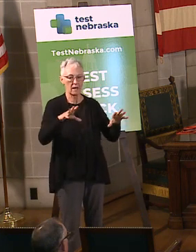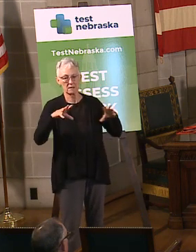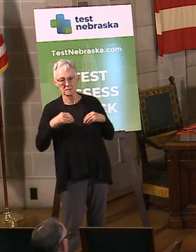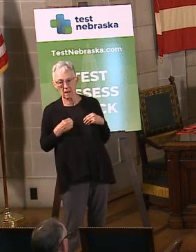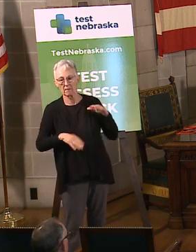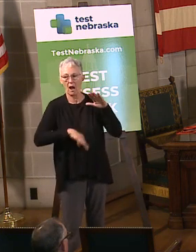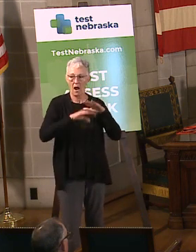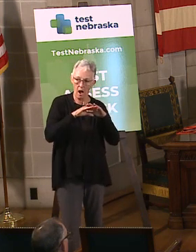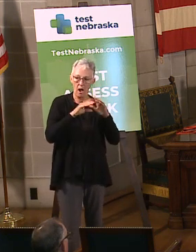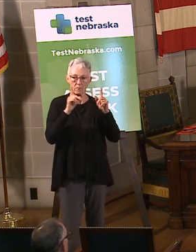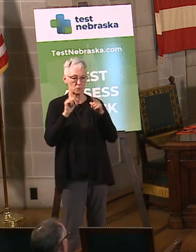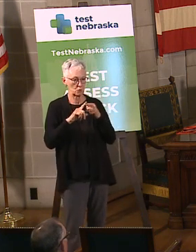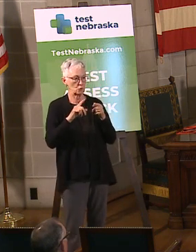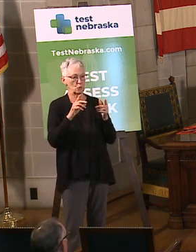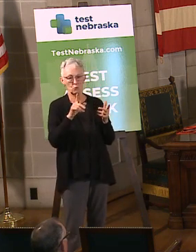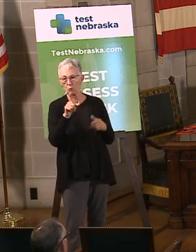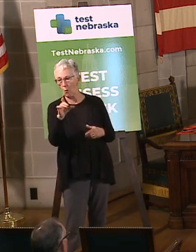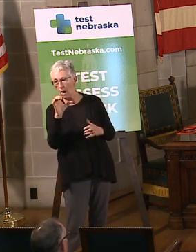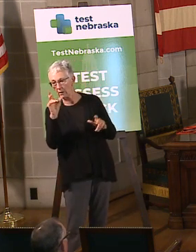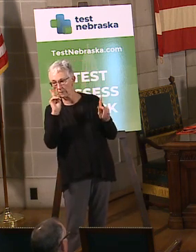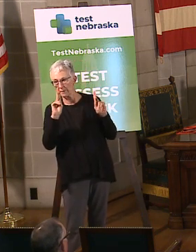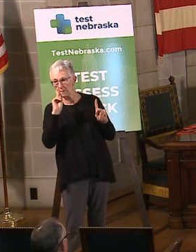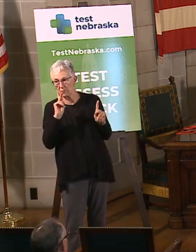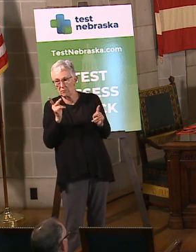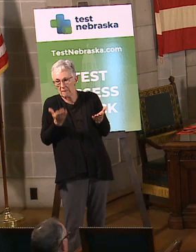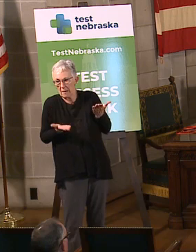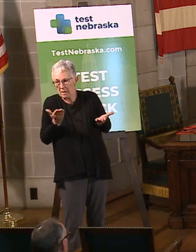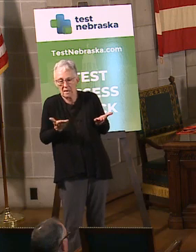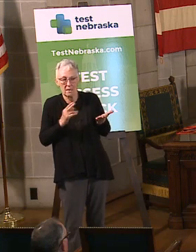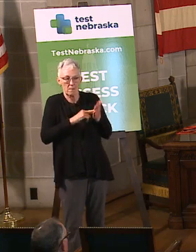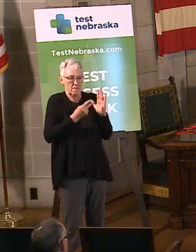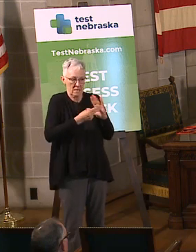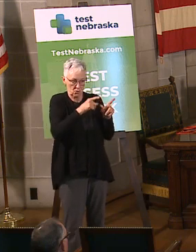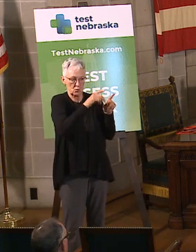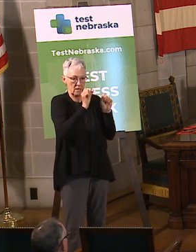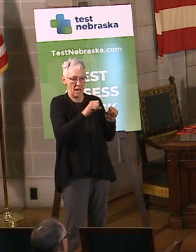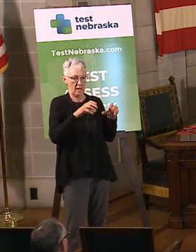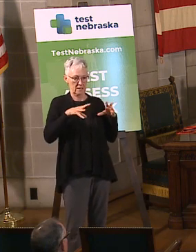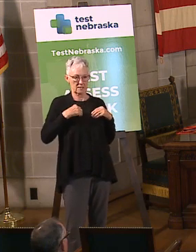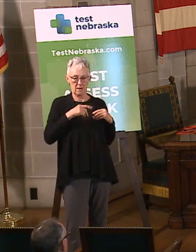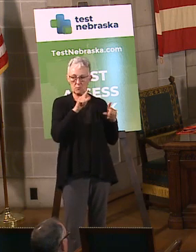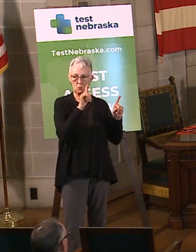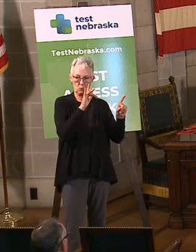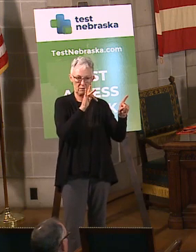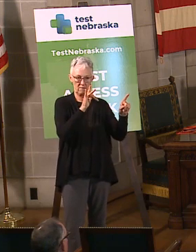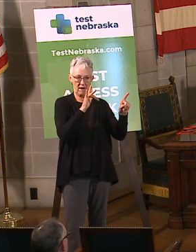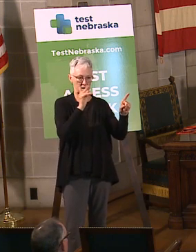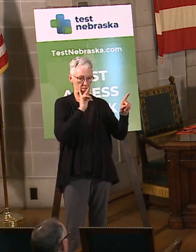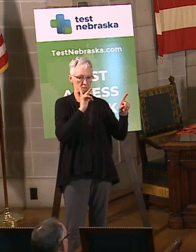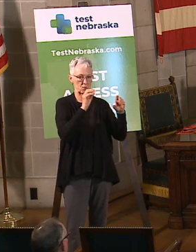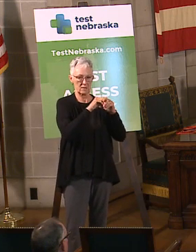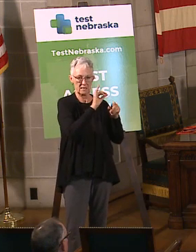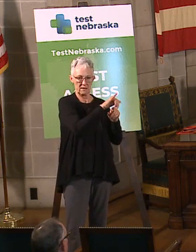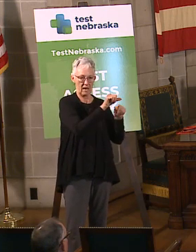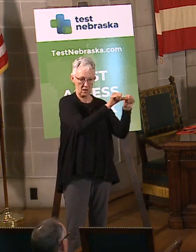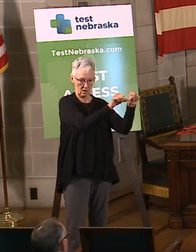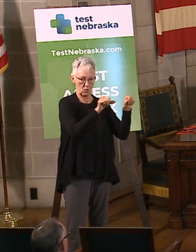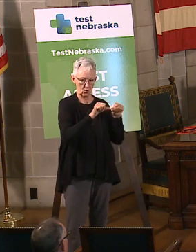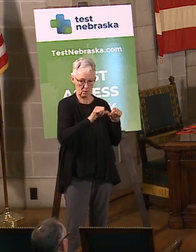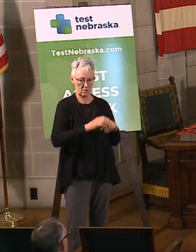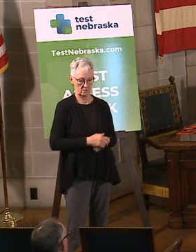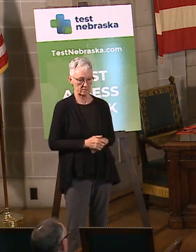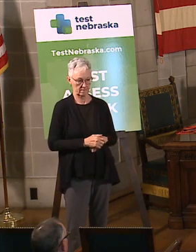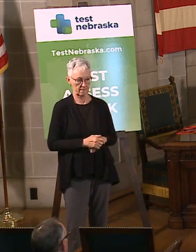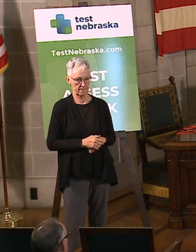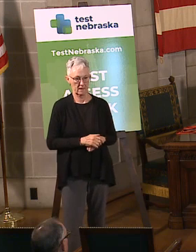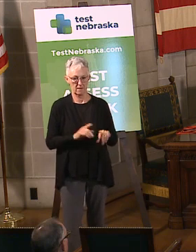of your rated occupancy. But same sort of rules we just talked about for bars and restaurants. You have to limit groups to be no